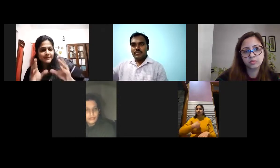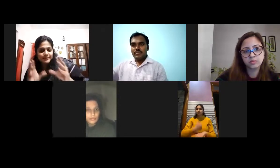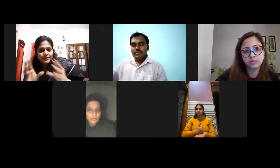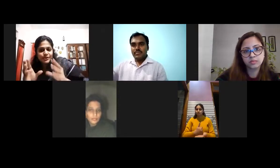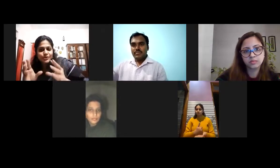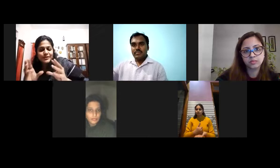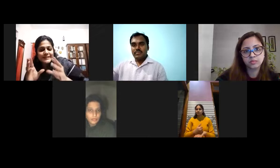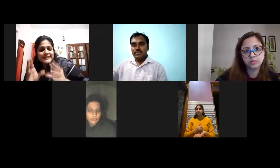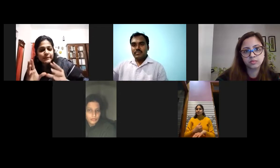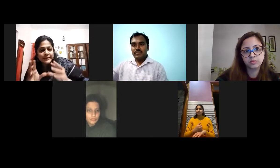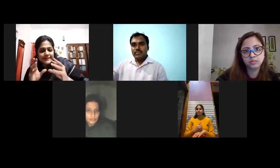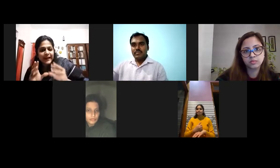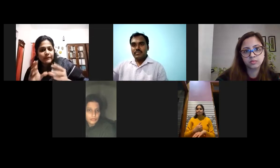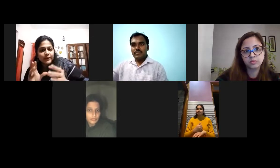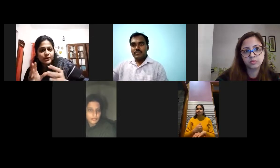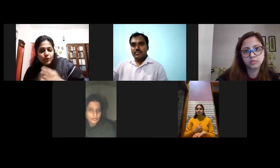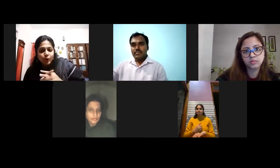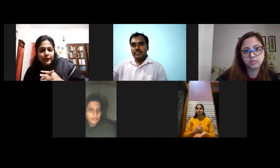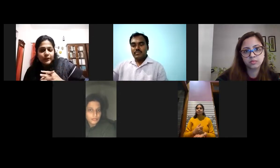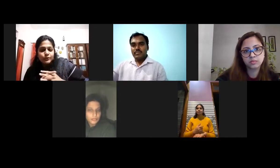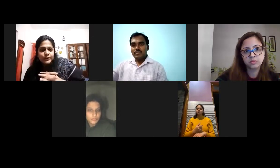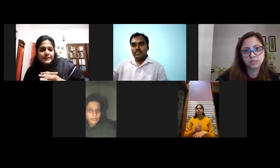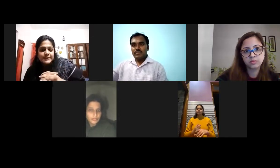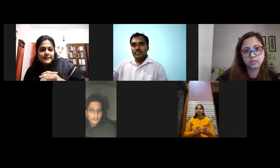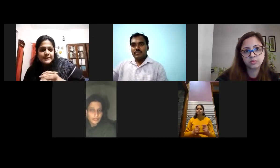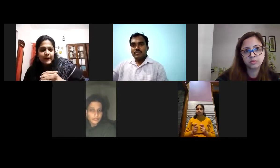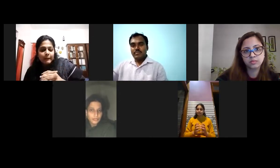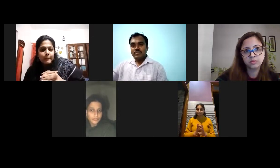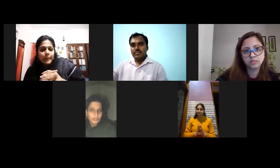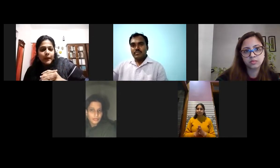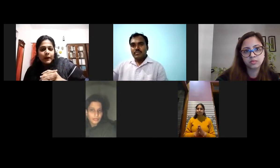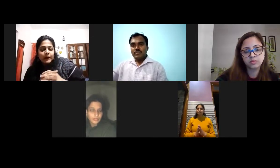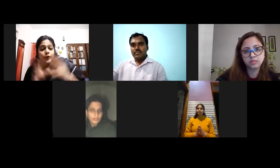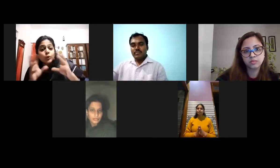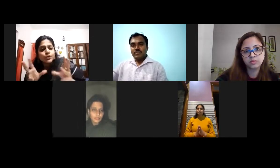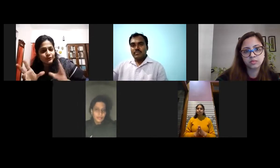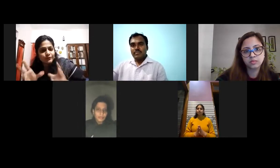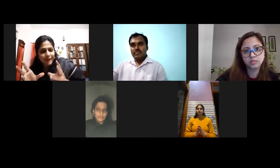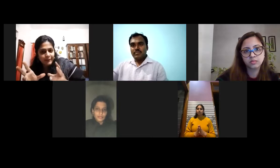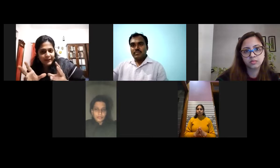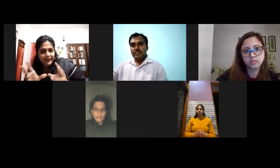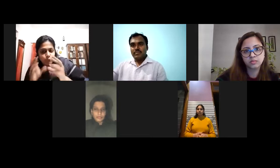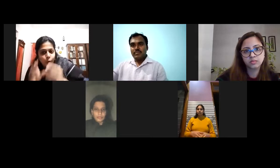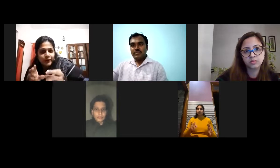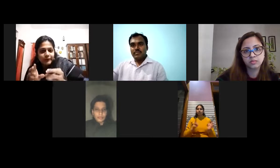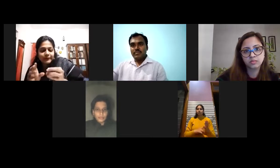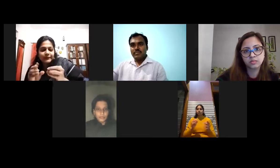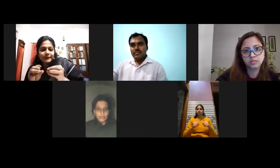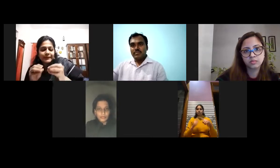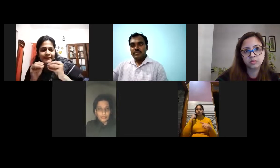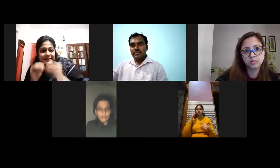ableist, so to say, sensibilities tied very strongly to, for instance, the notion of the family and